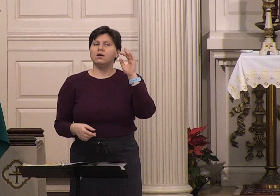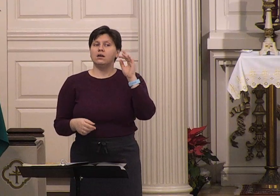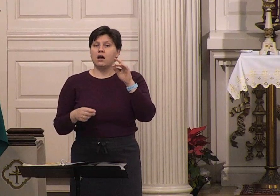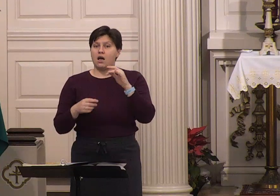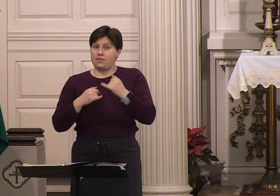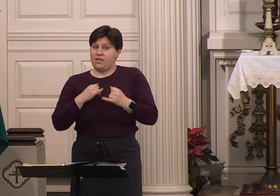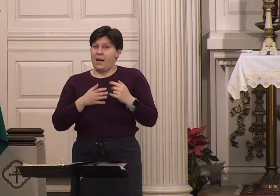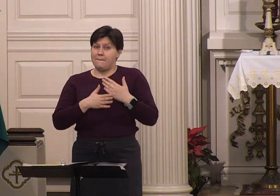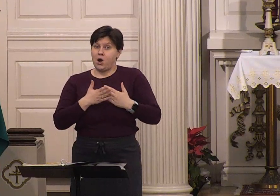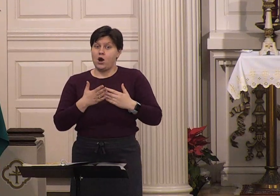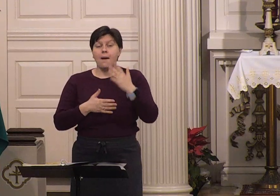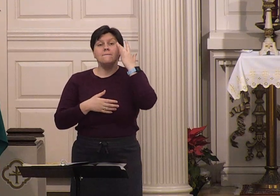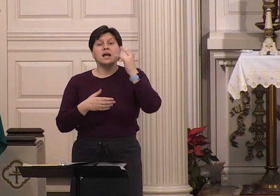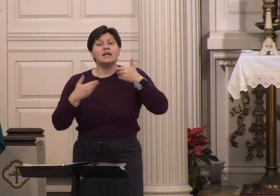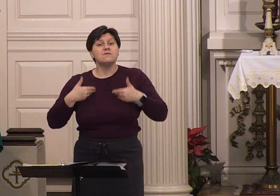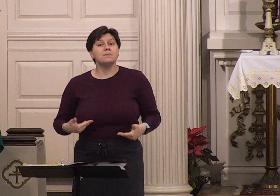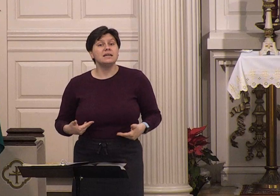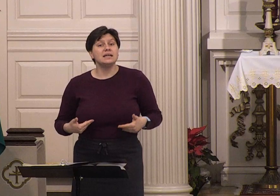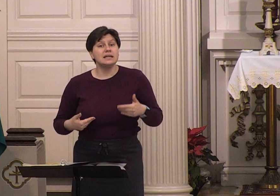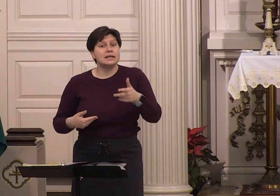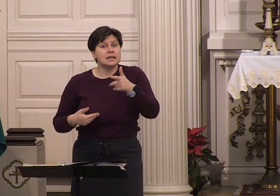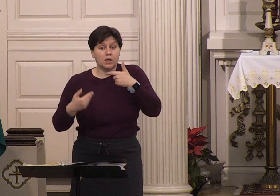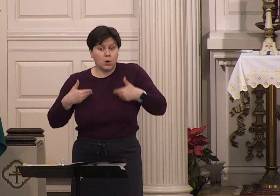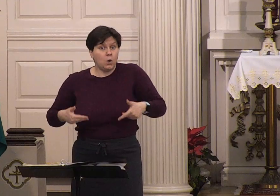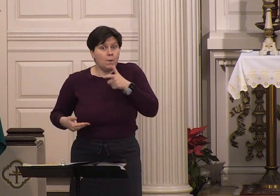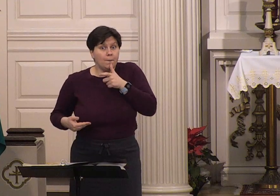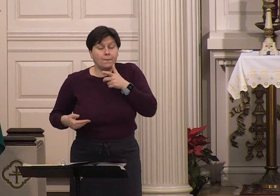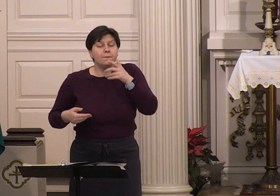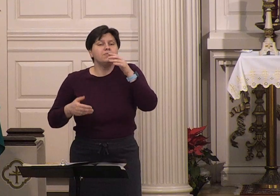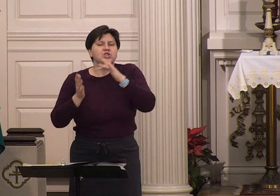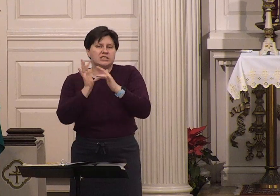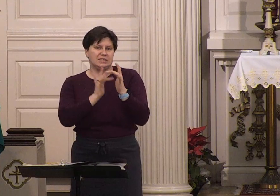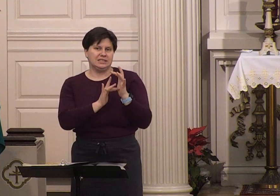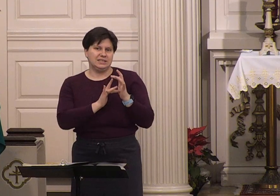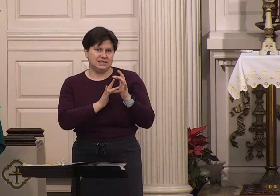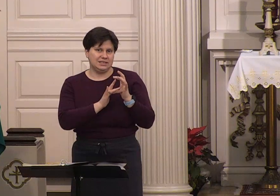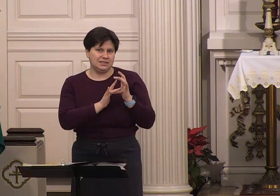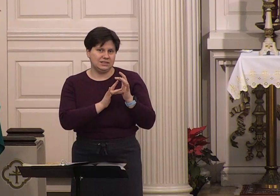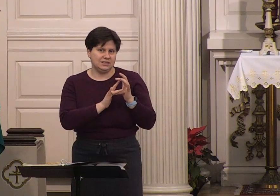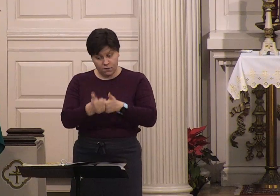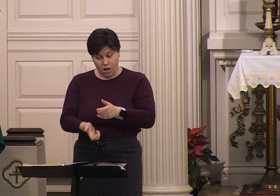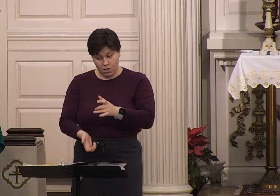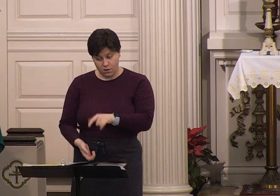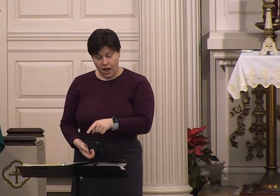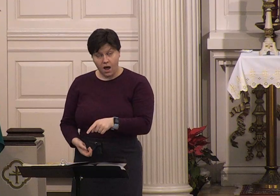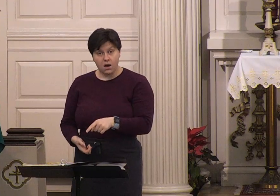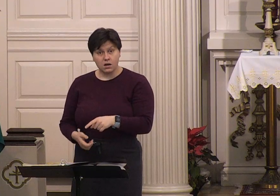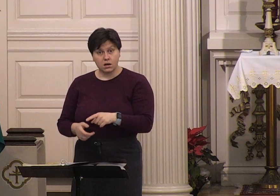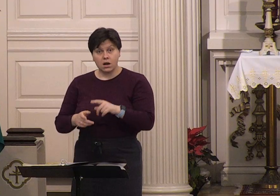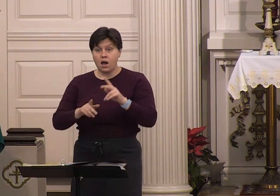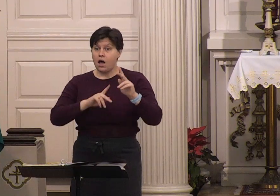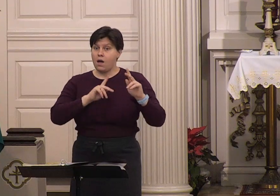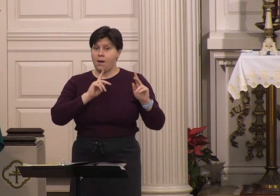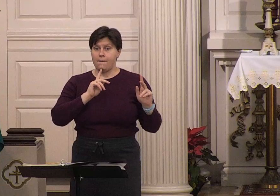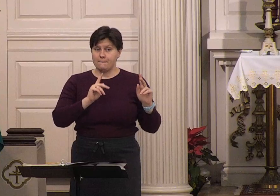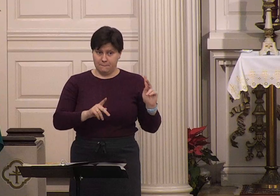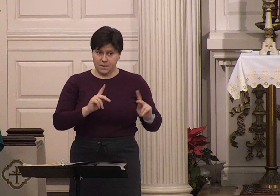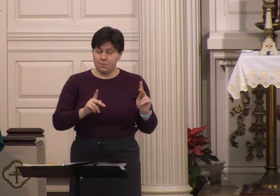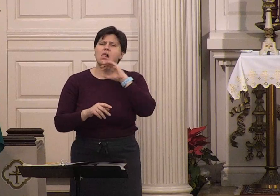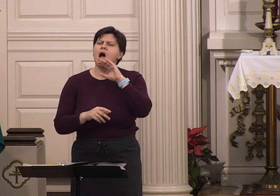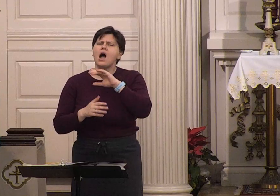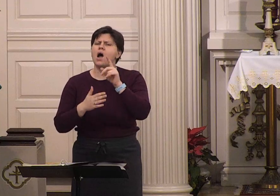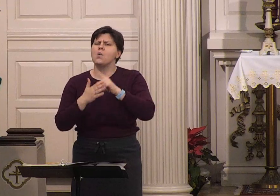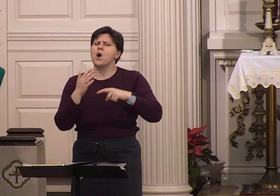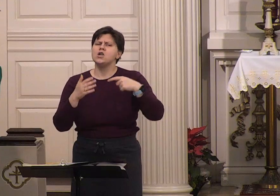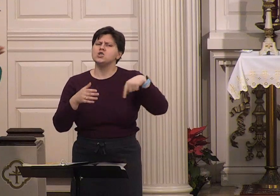meaning Jesus. To do this beatitude, people have to be lying about what you've done,